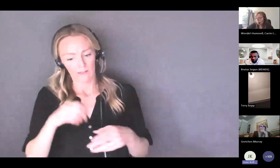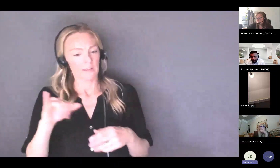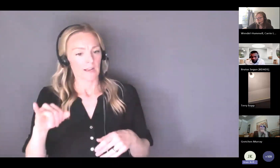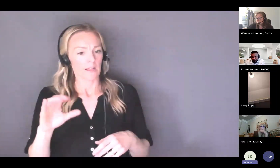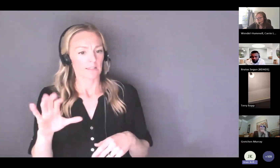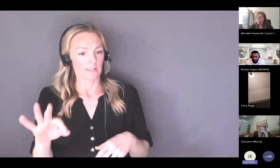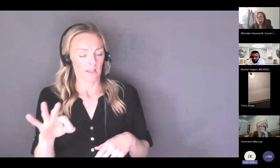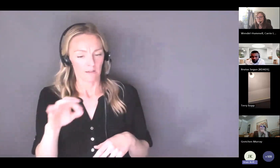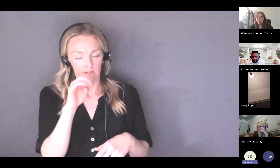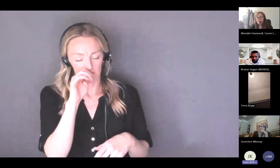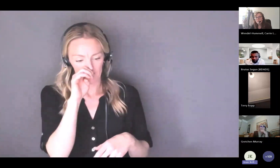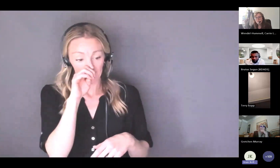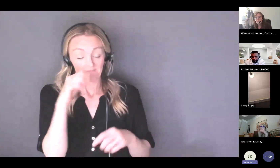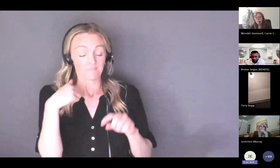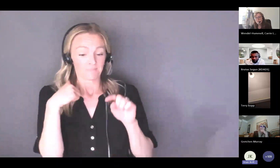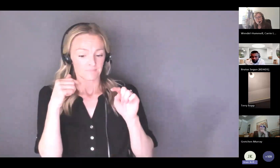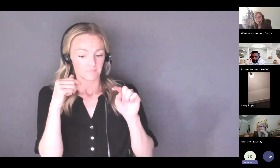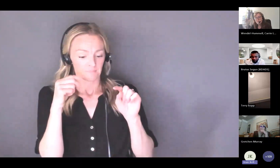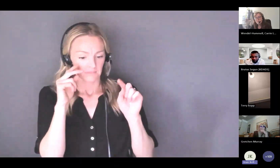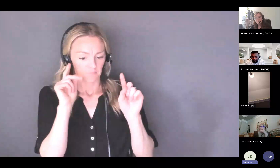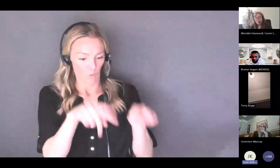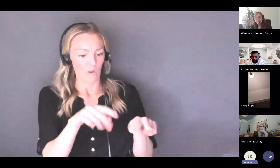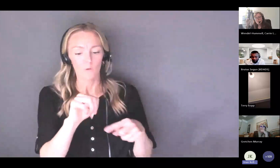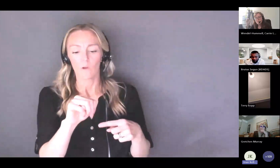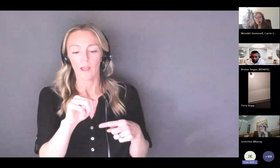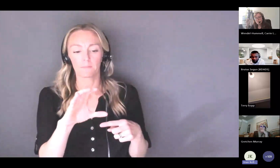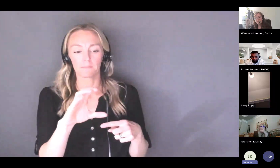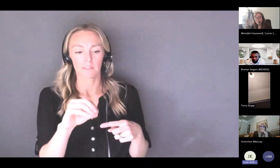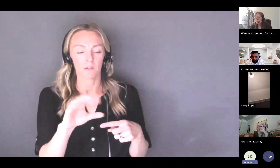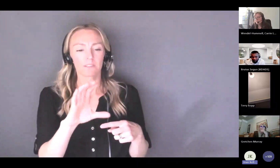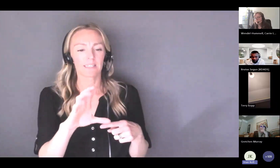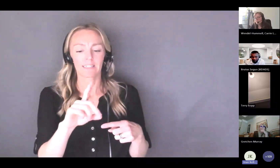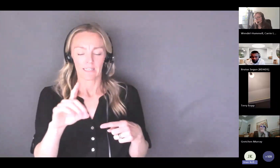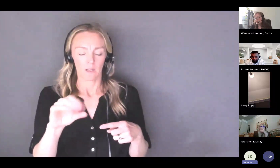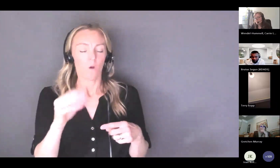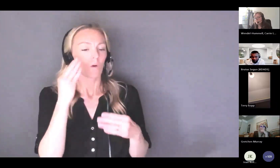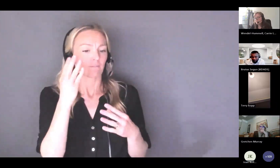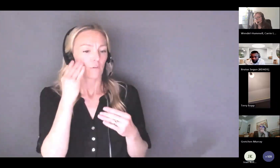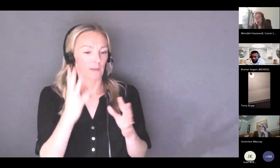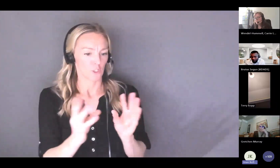Because I went to the CDDO informational meeting and some of the